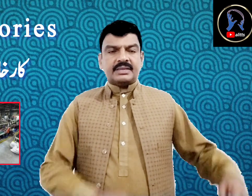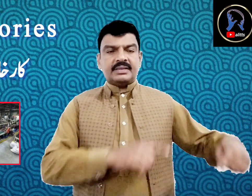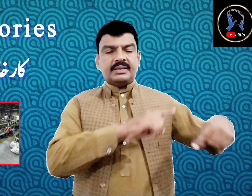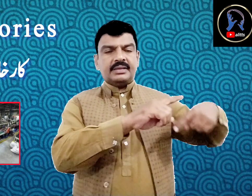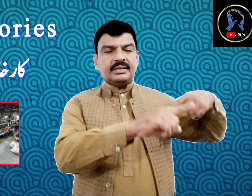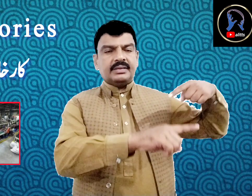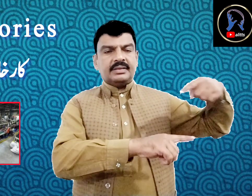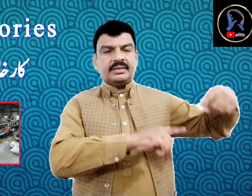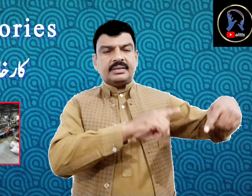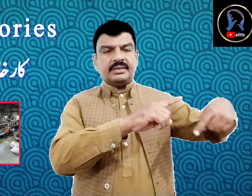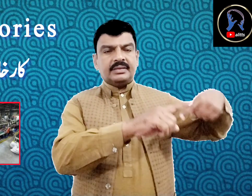factories।